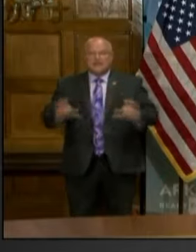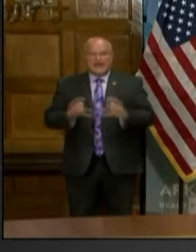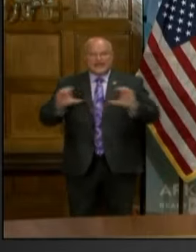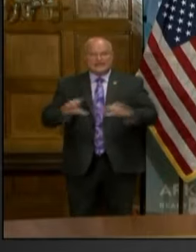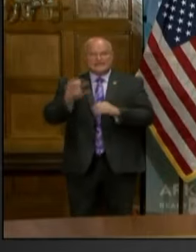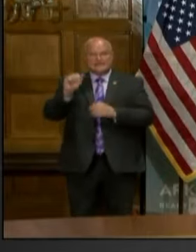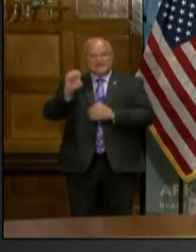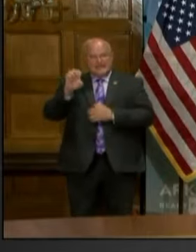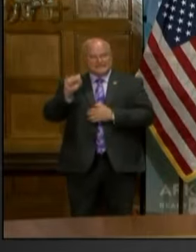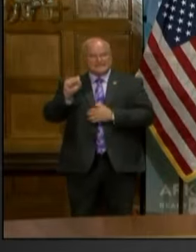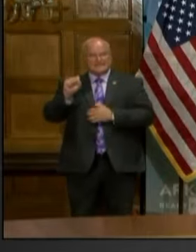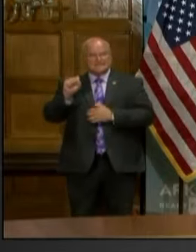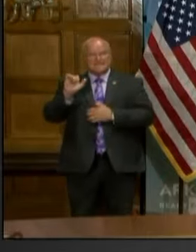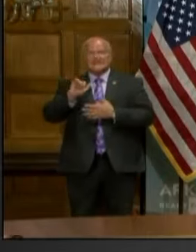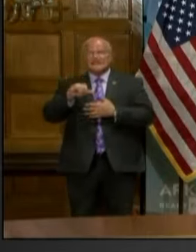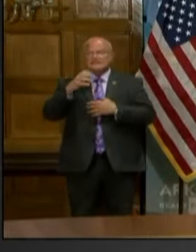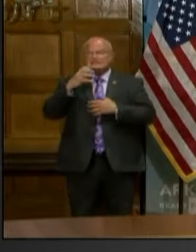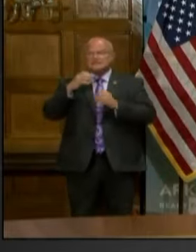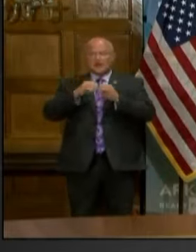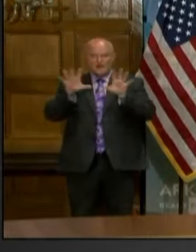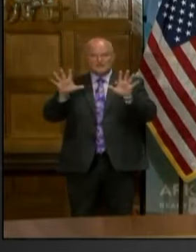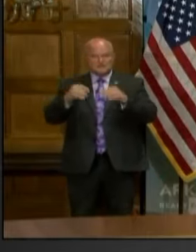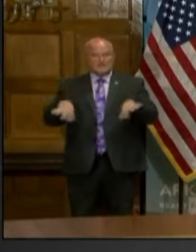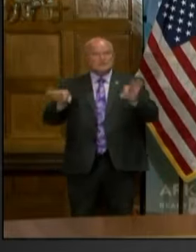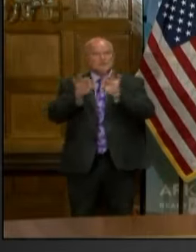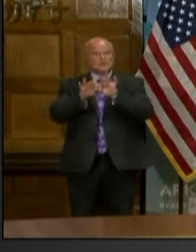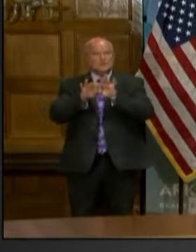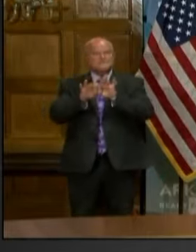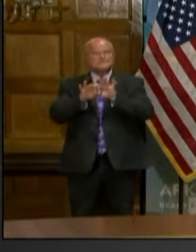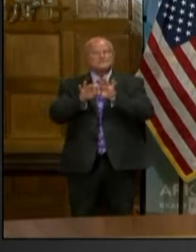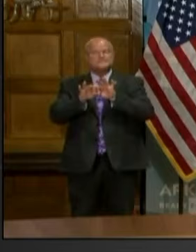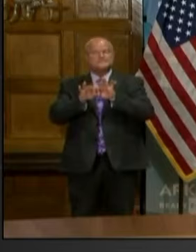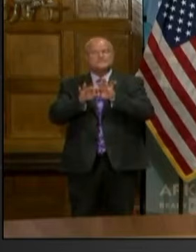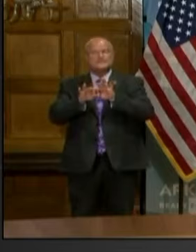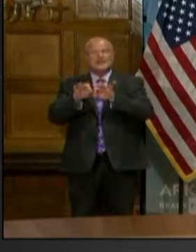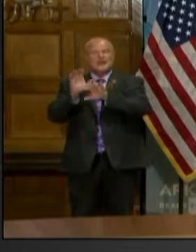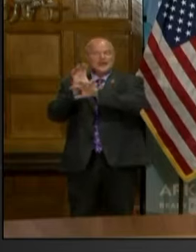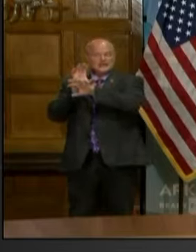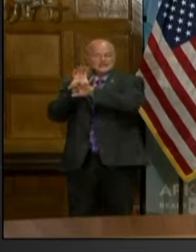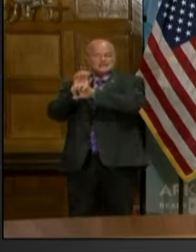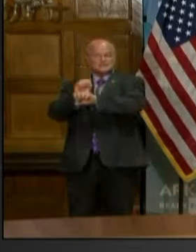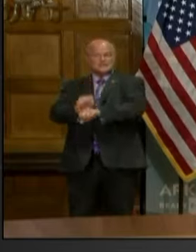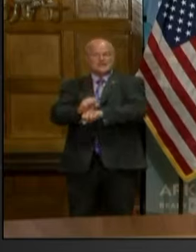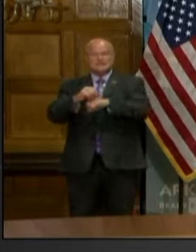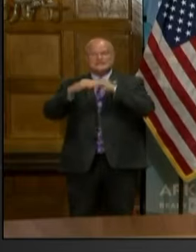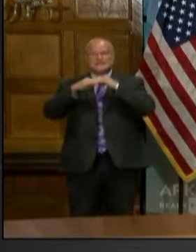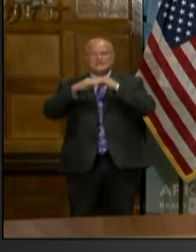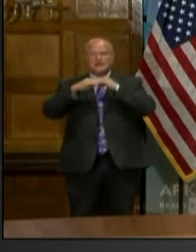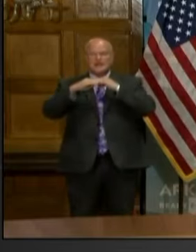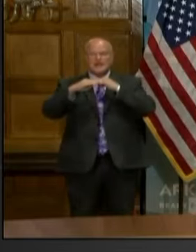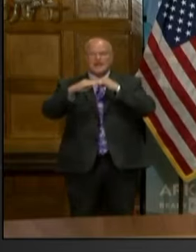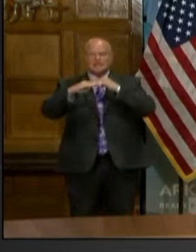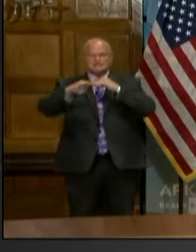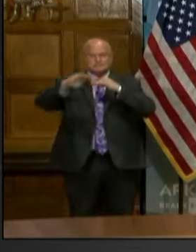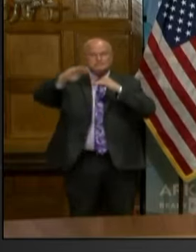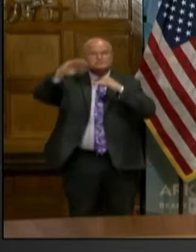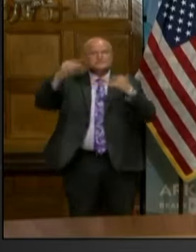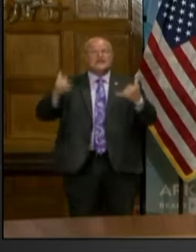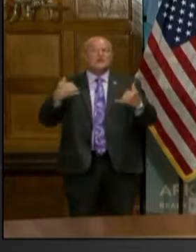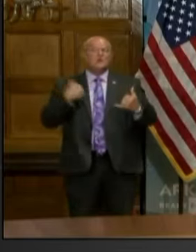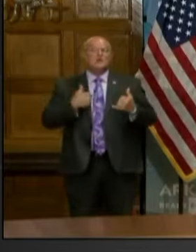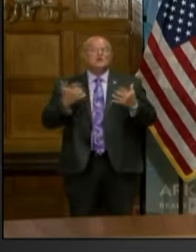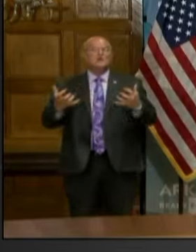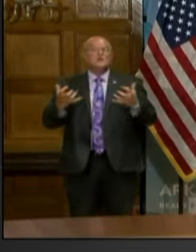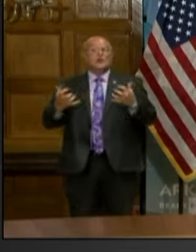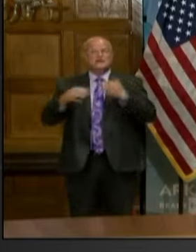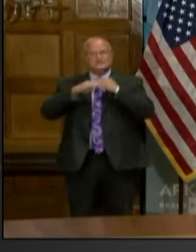cases, which is obviously important indicator, our trend line It was flat for a couple days and it's up. We want to